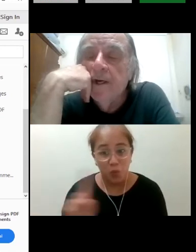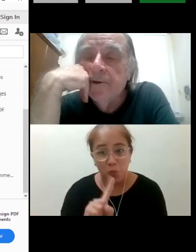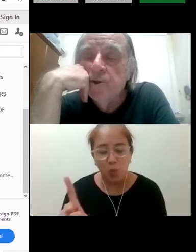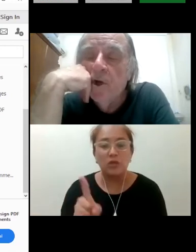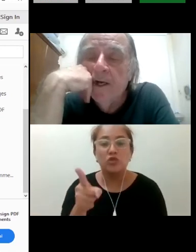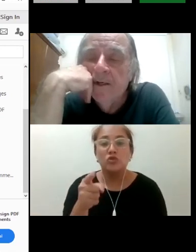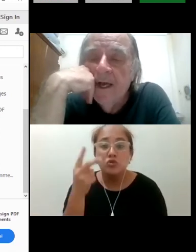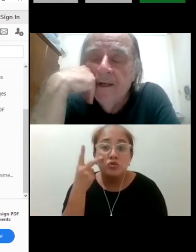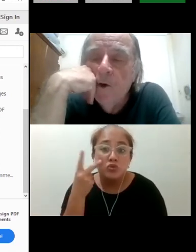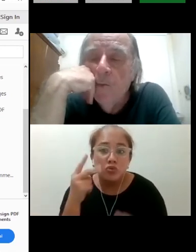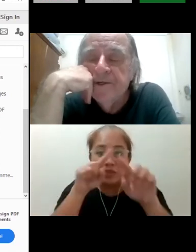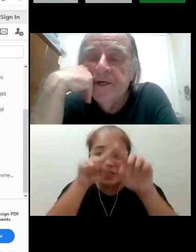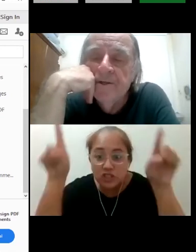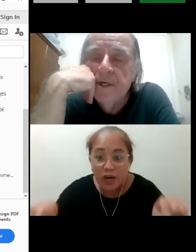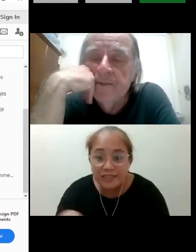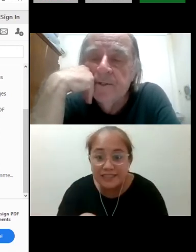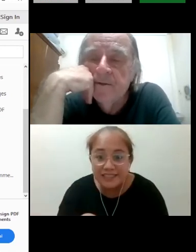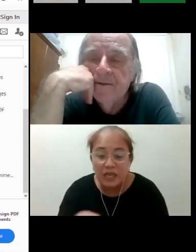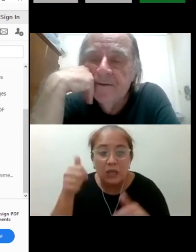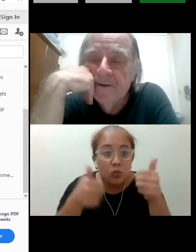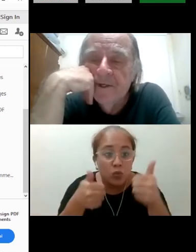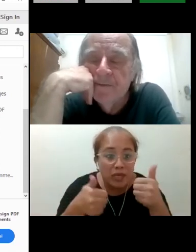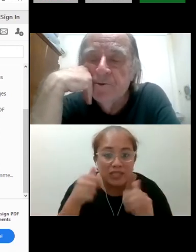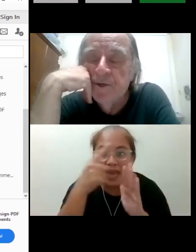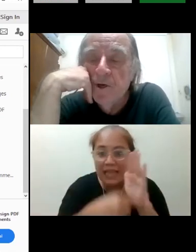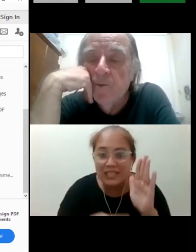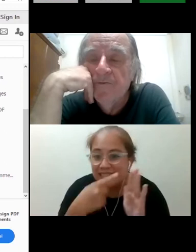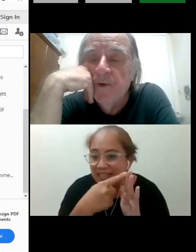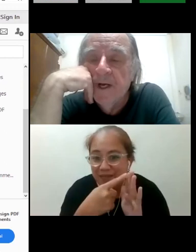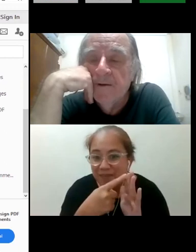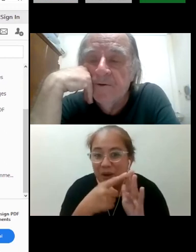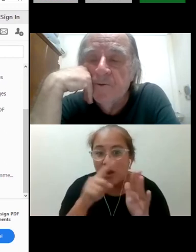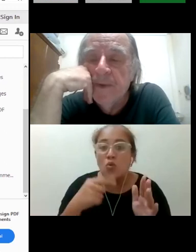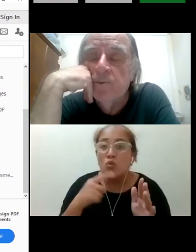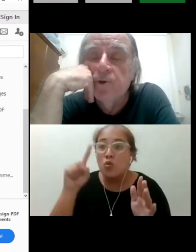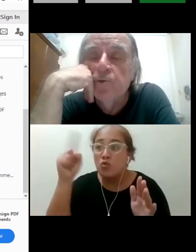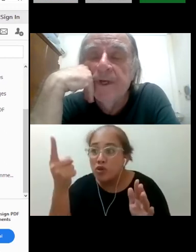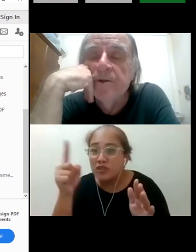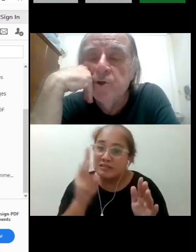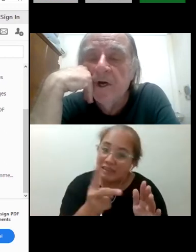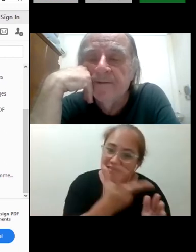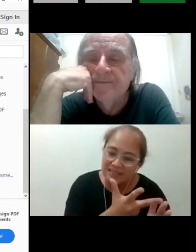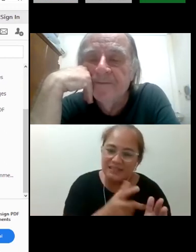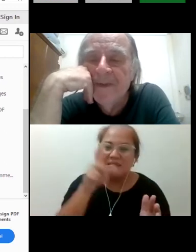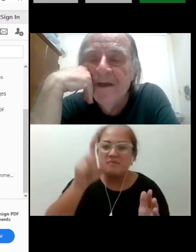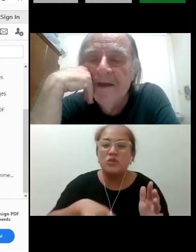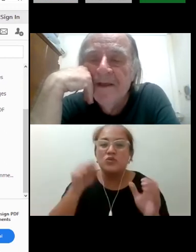to look at the chart and know which handshakes are supposed to go before the others. So be able to read the